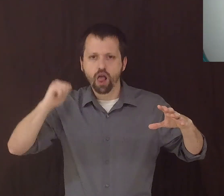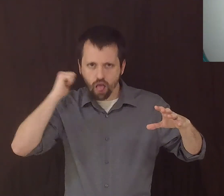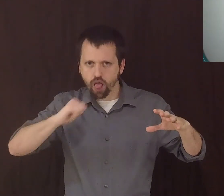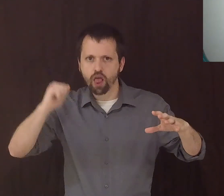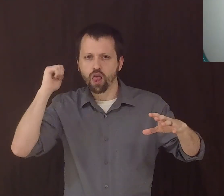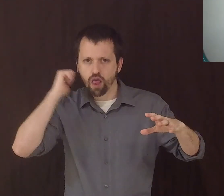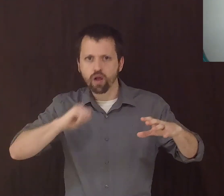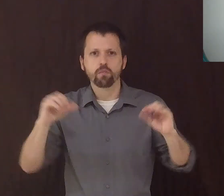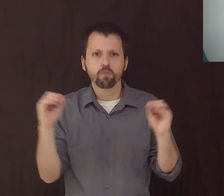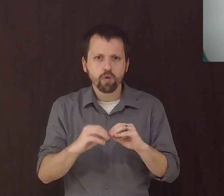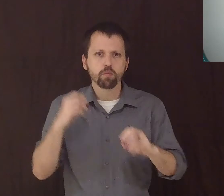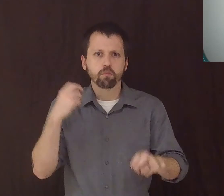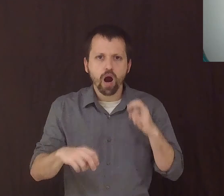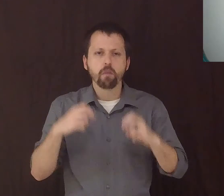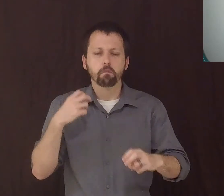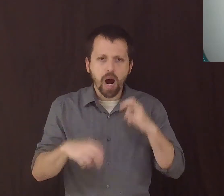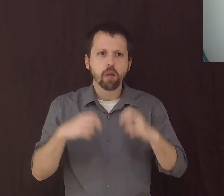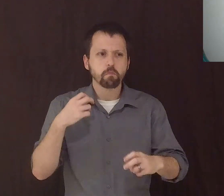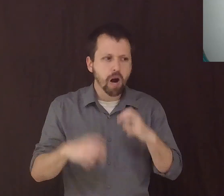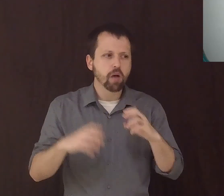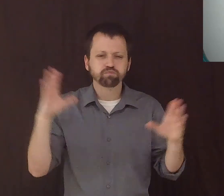day, God's sending you through this trial.